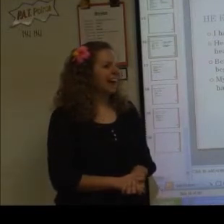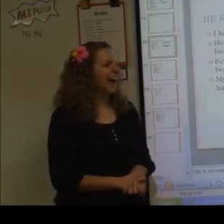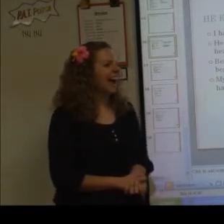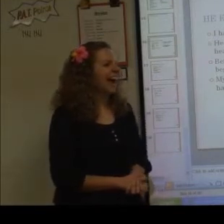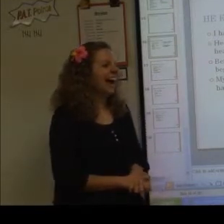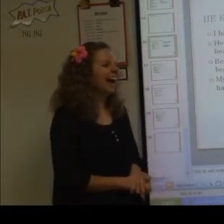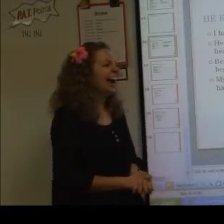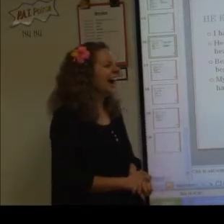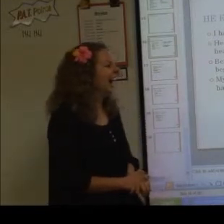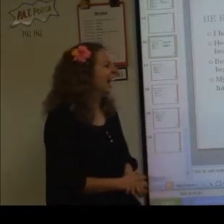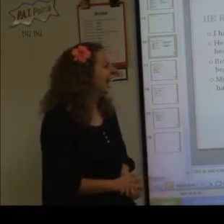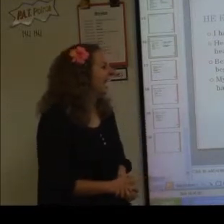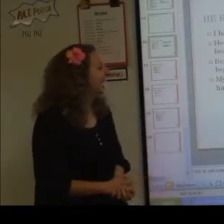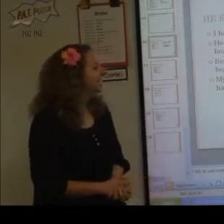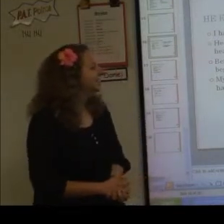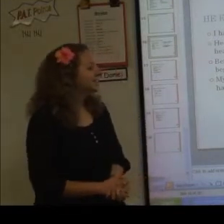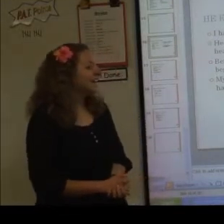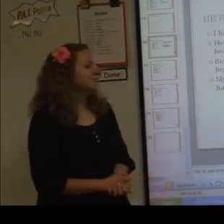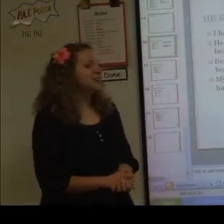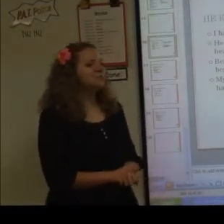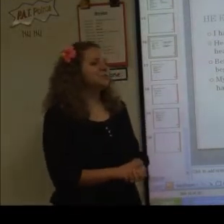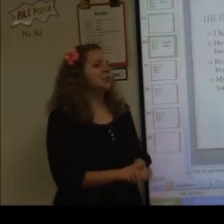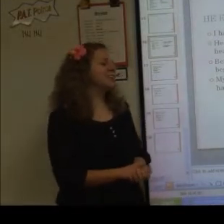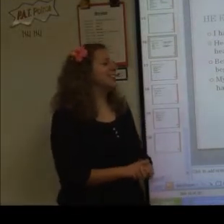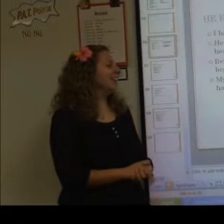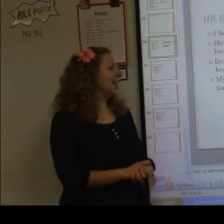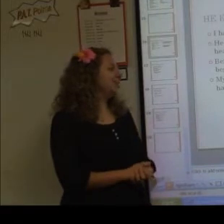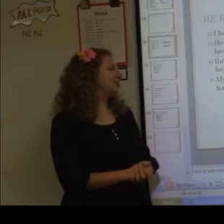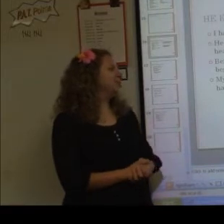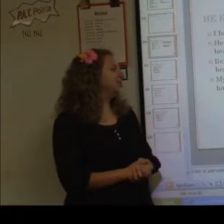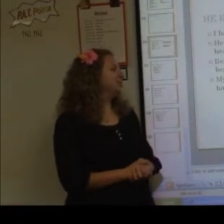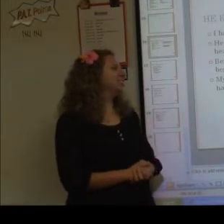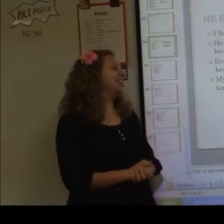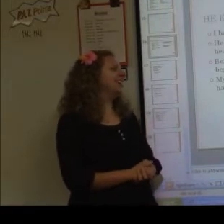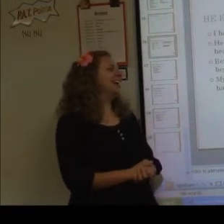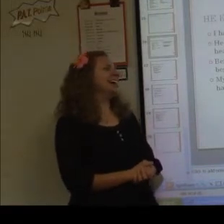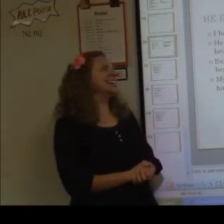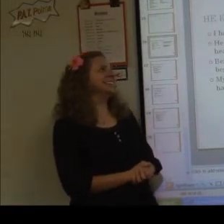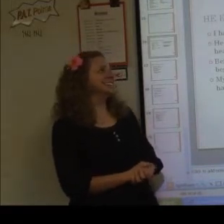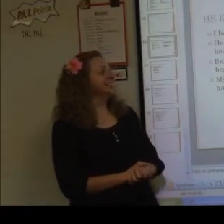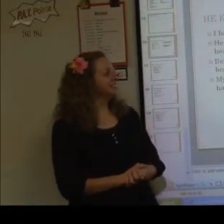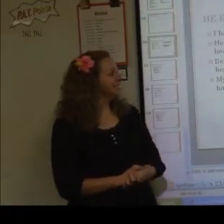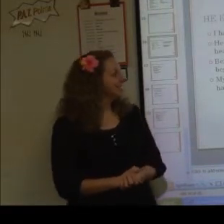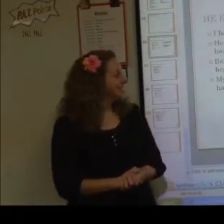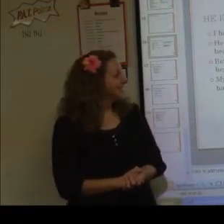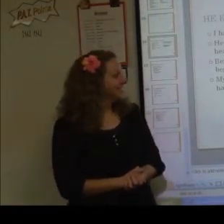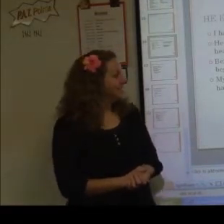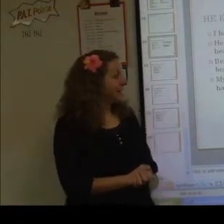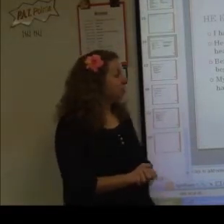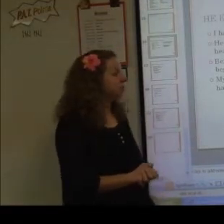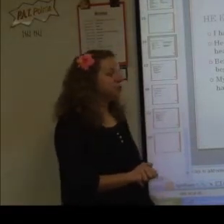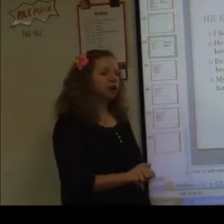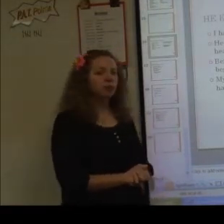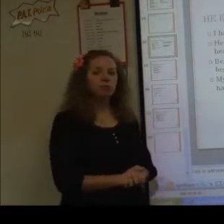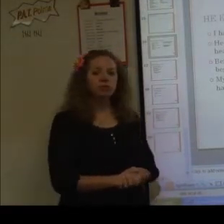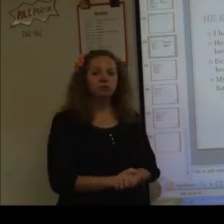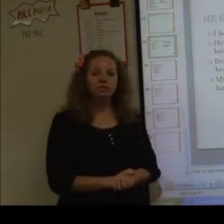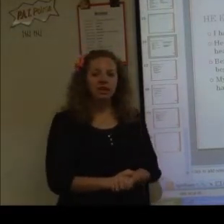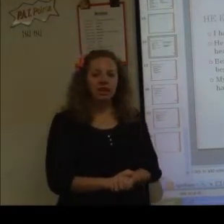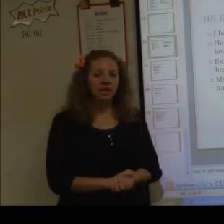Just exactly Okay, what if you weren't allowed to use the sign hands? Okay, would you